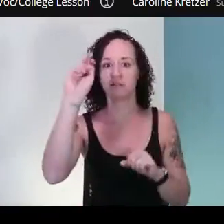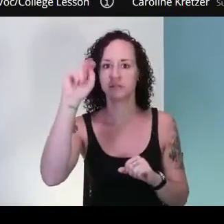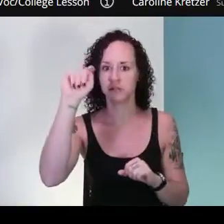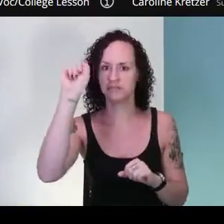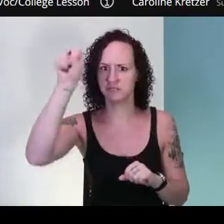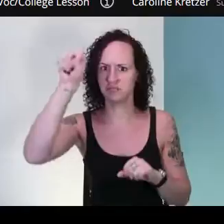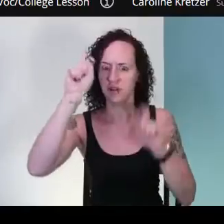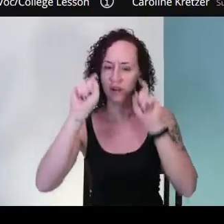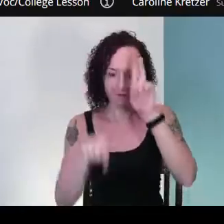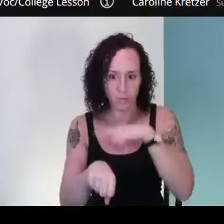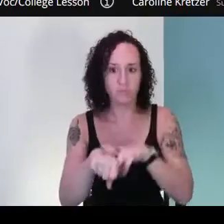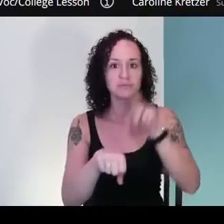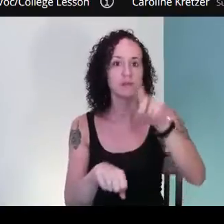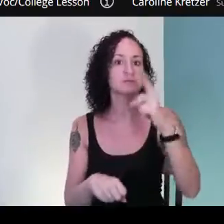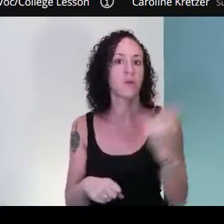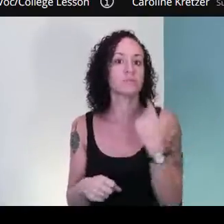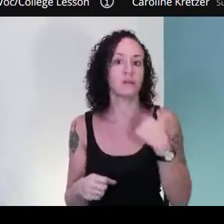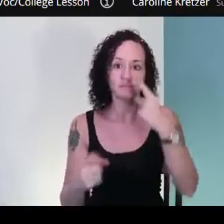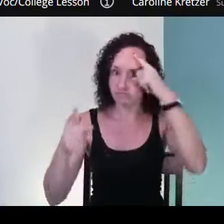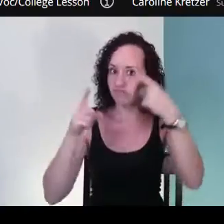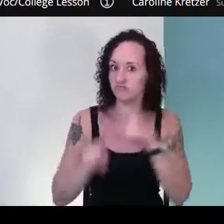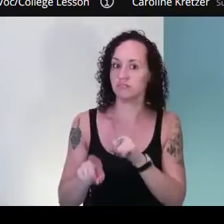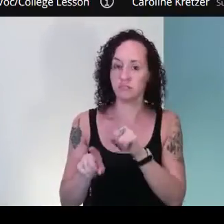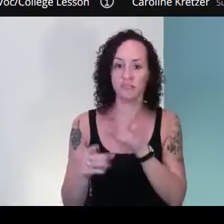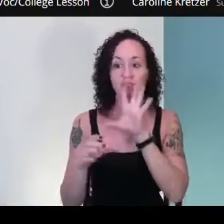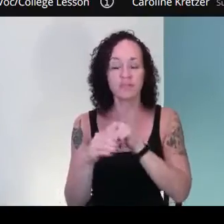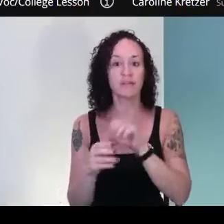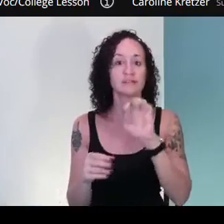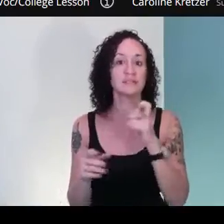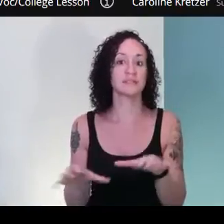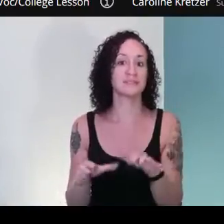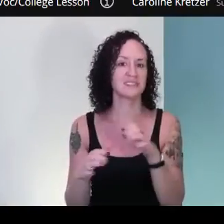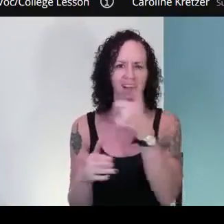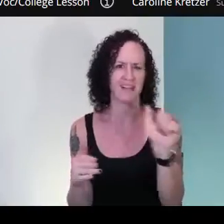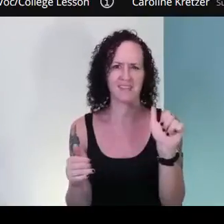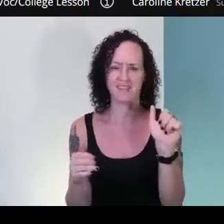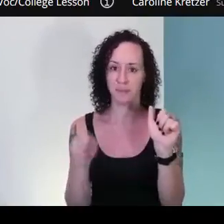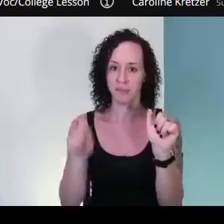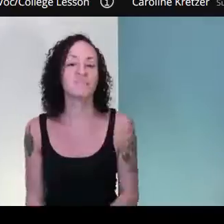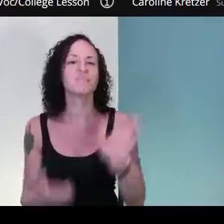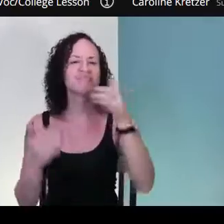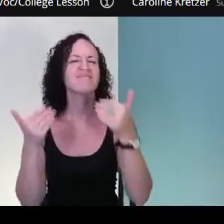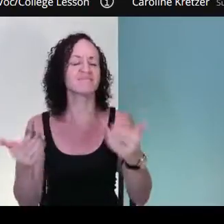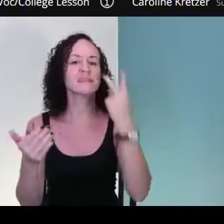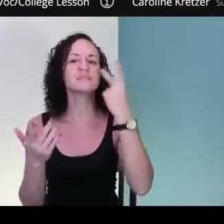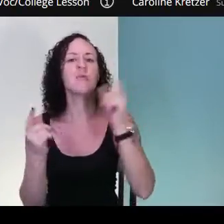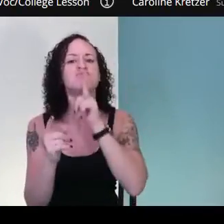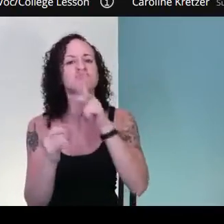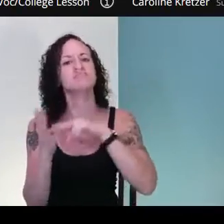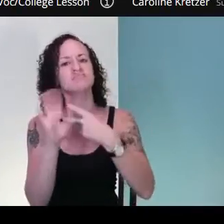doing, and something I want to kind of connect with consent and sex. It means that both parties must have